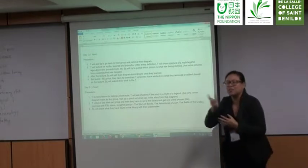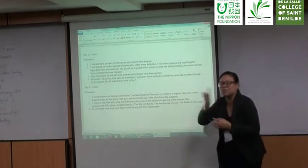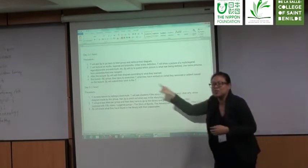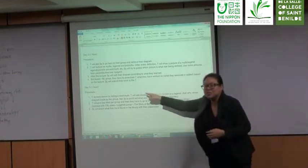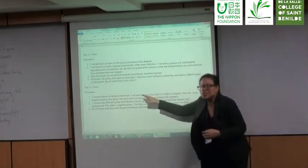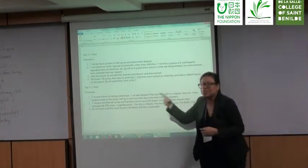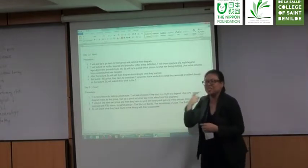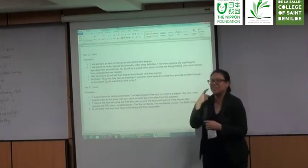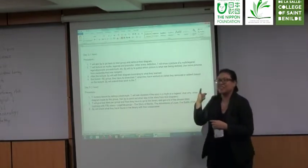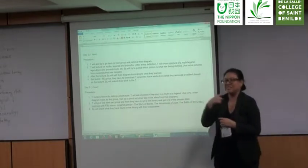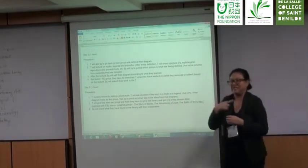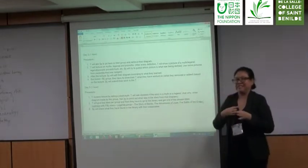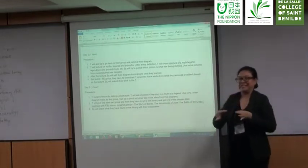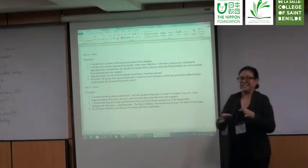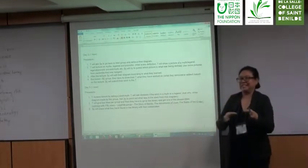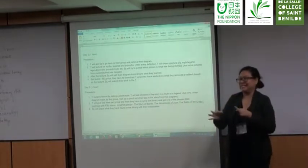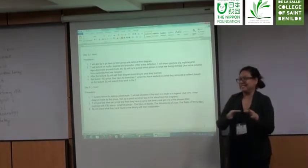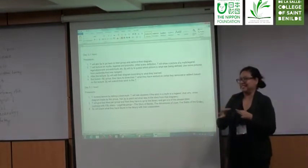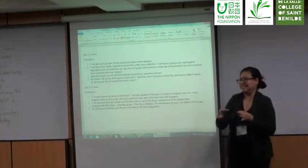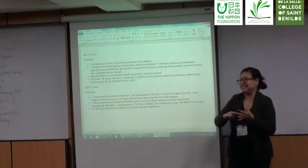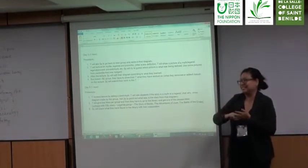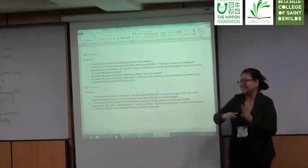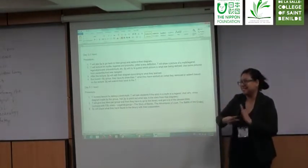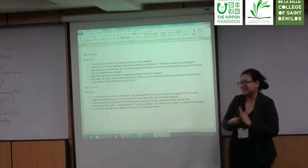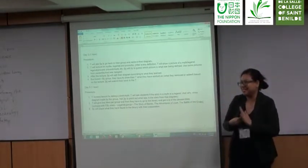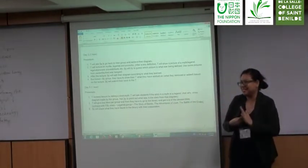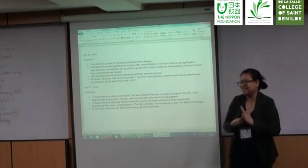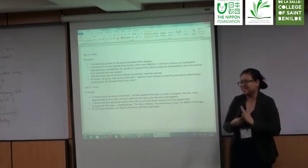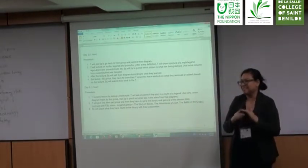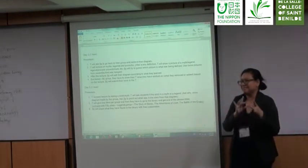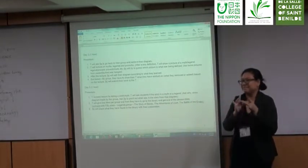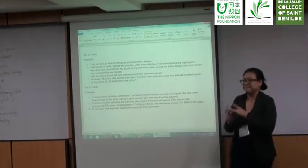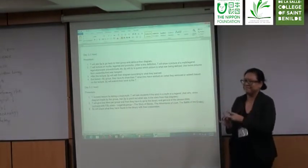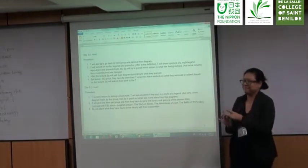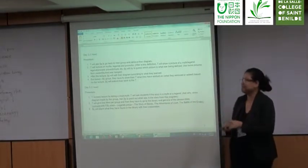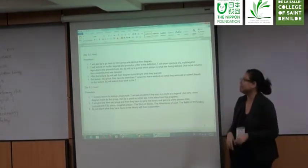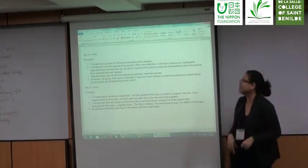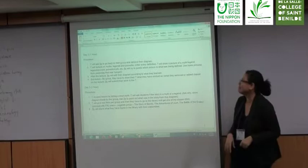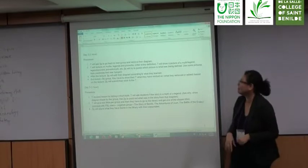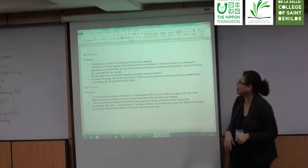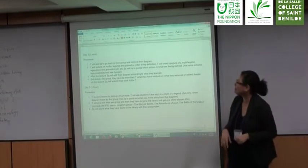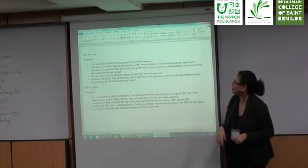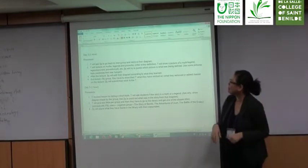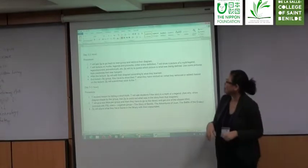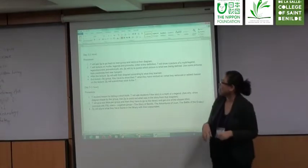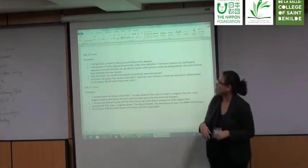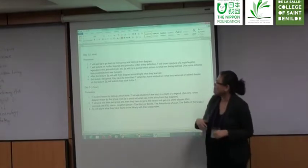to reinforce what they learned, and then have students display back